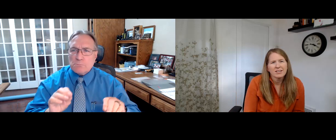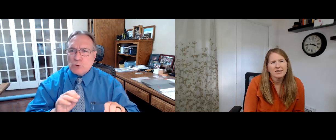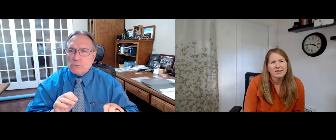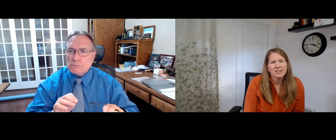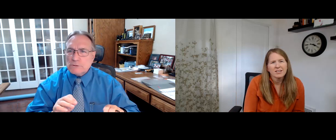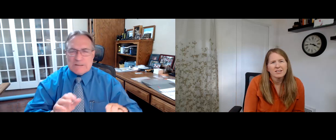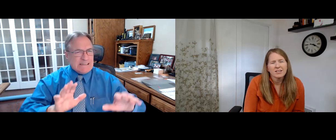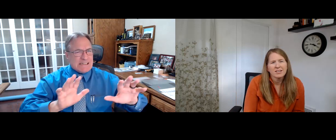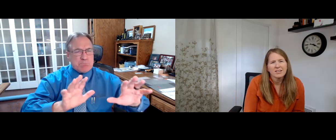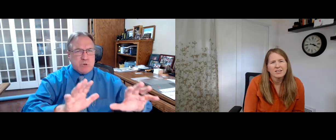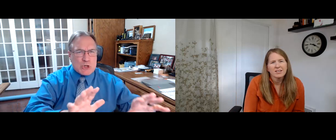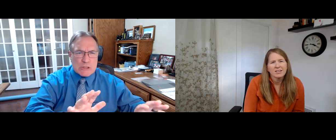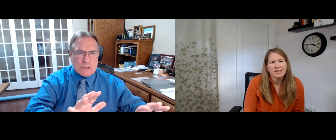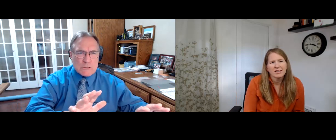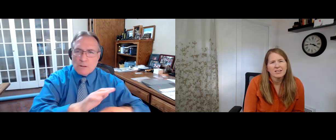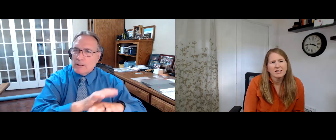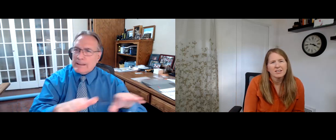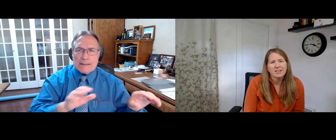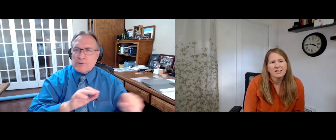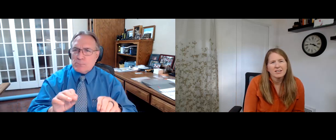move. And he pushes, and it doesn't move.